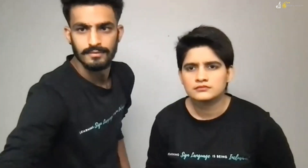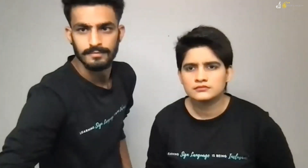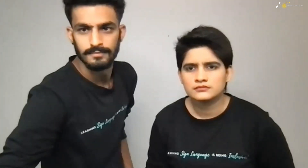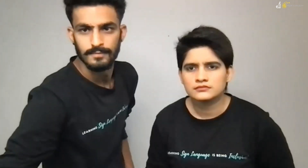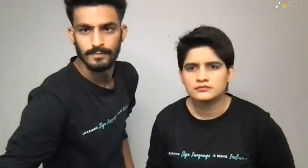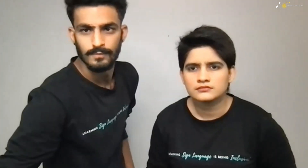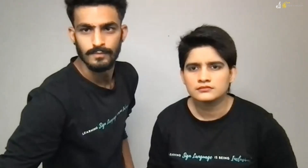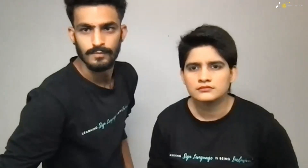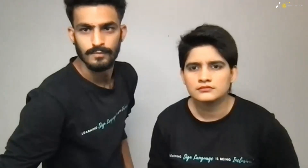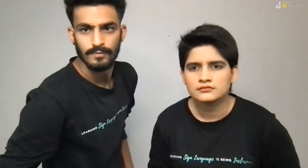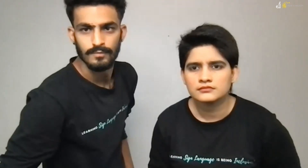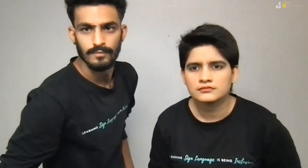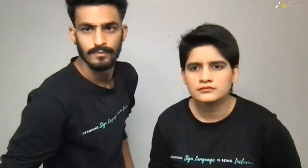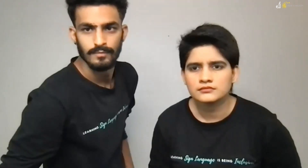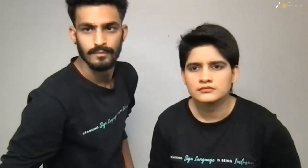Who are we?